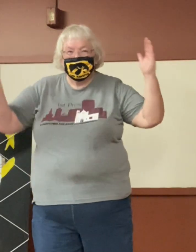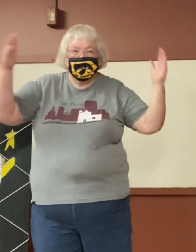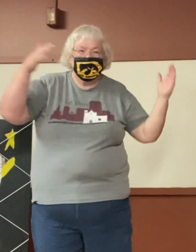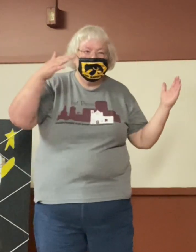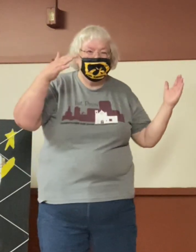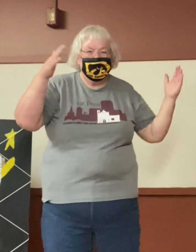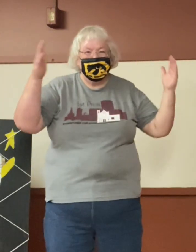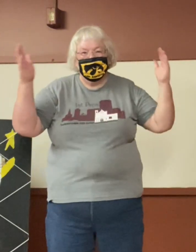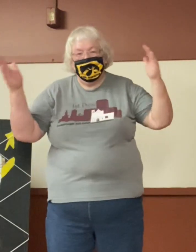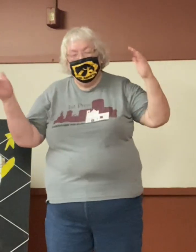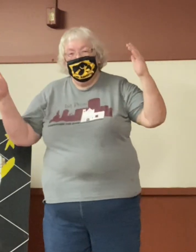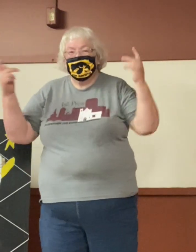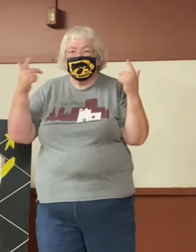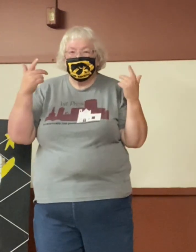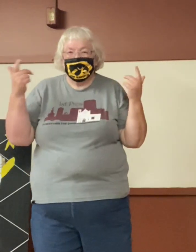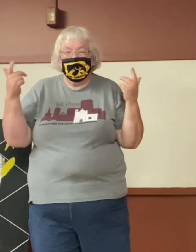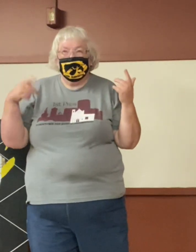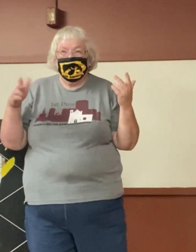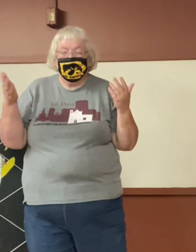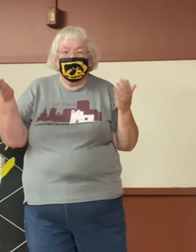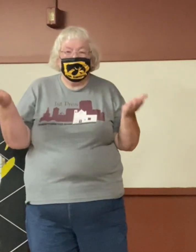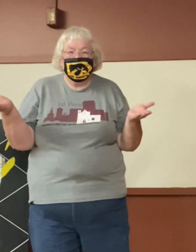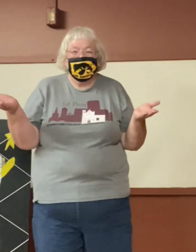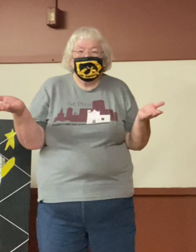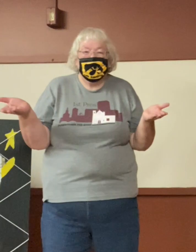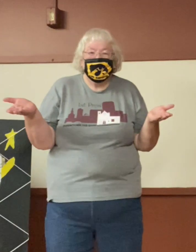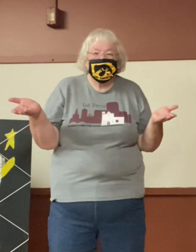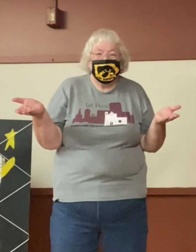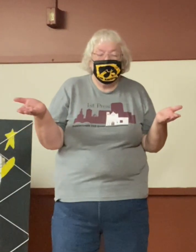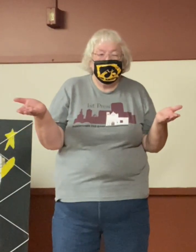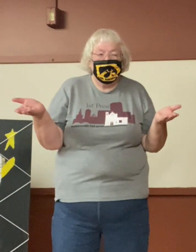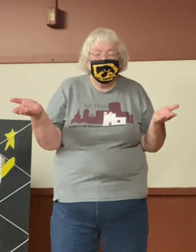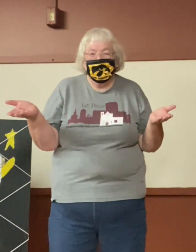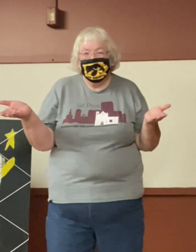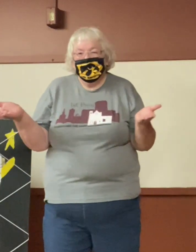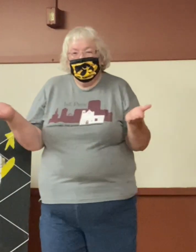a sunbeam to shine for him each day.